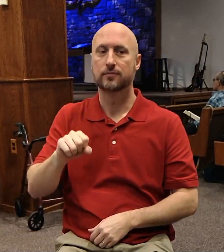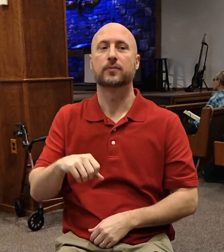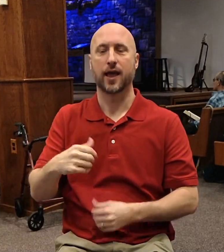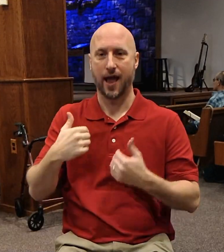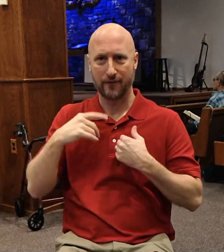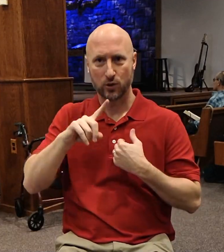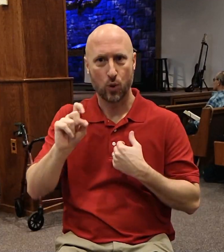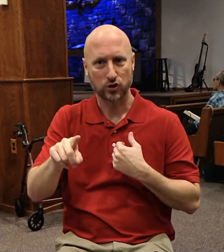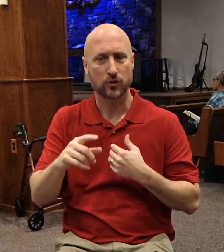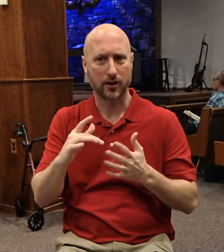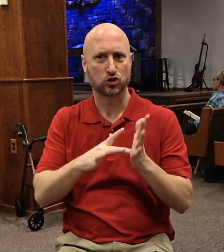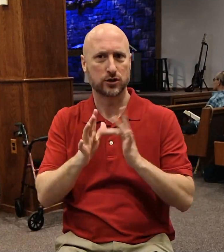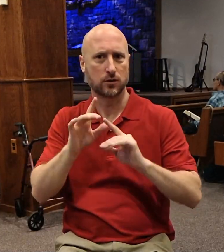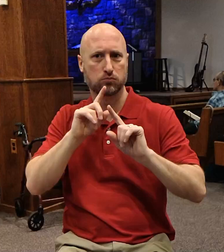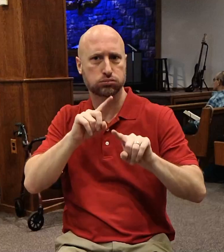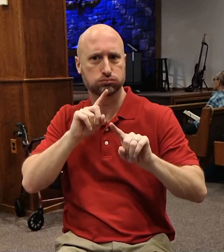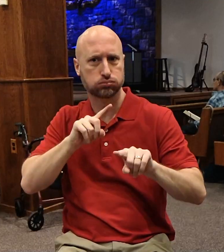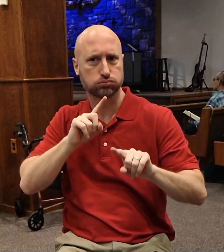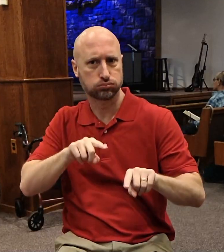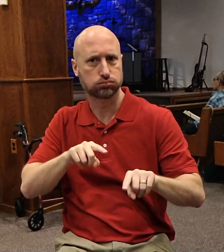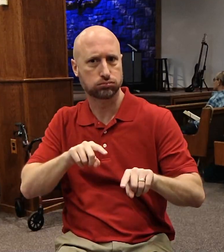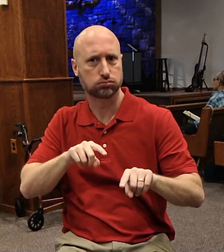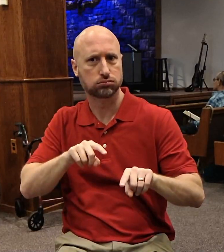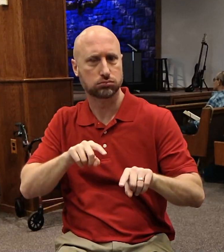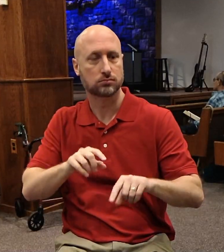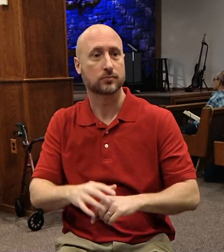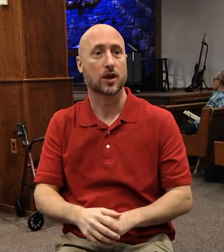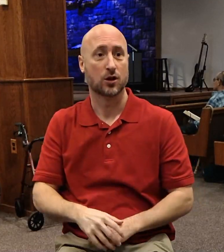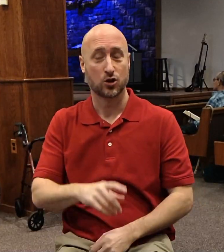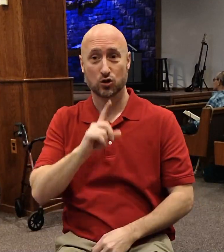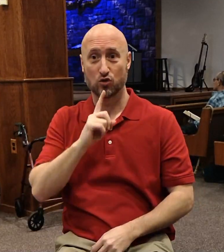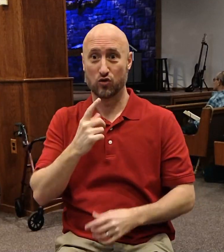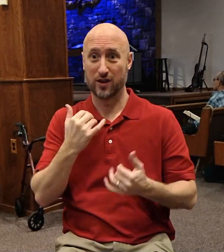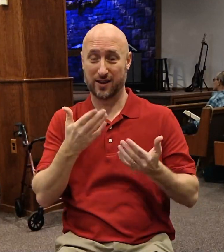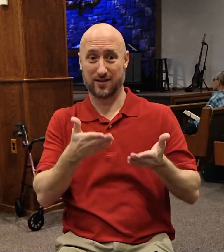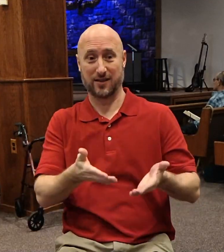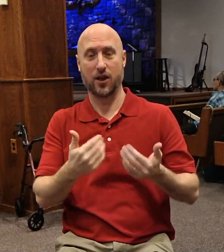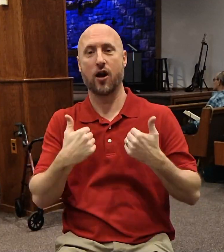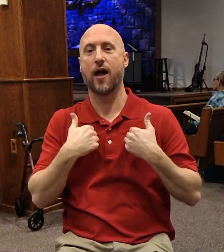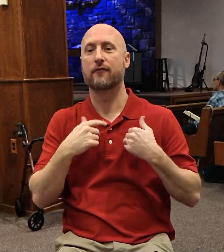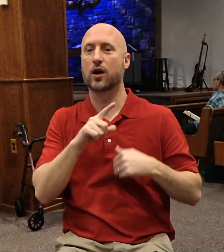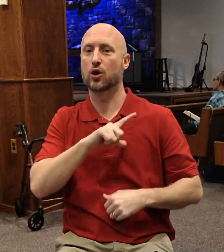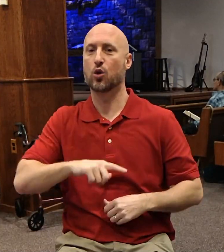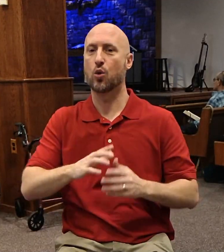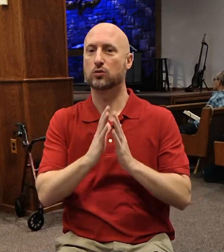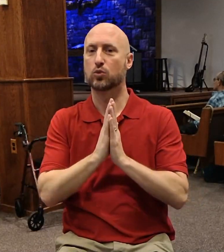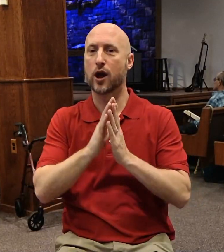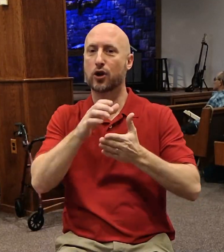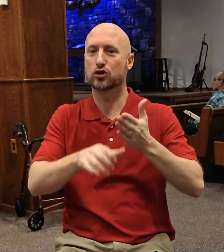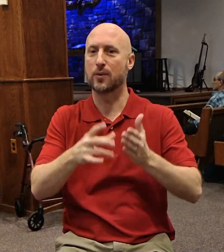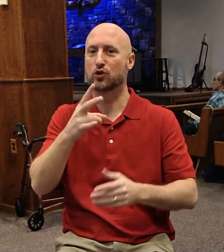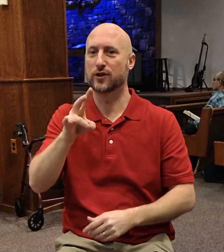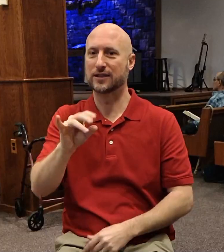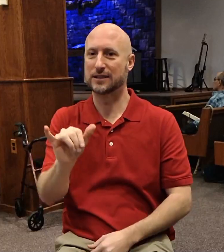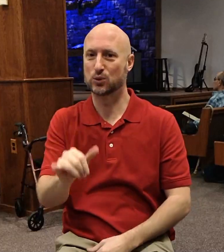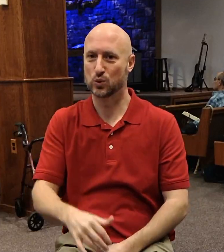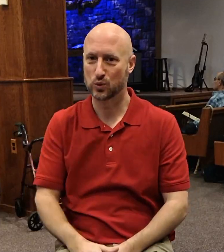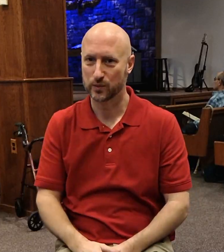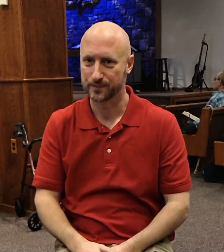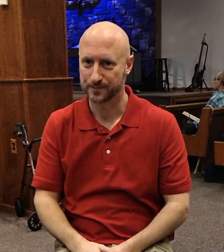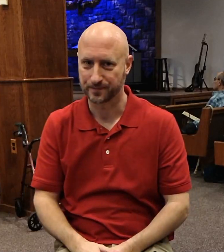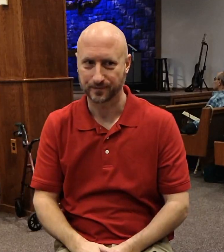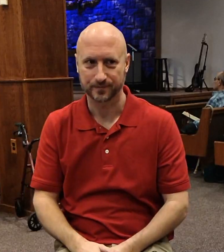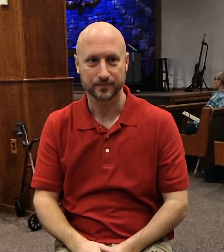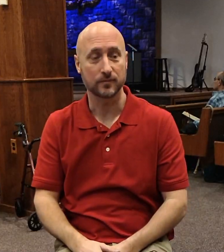finally, he lifts his heart to the Father, and that's where we really have the Lord's Prayer in chapter 17. But here there's